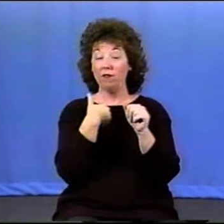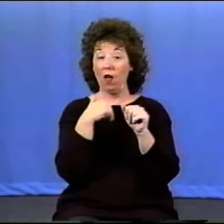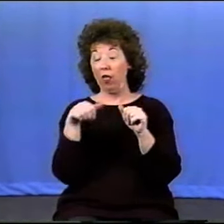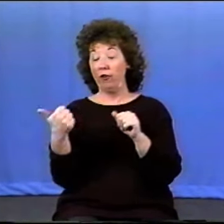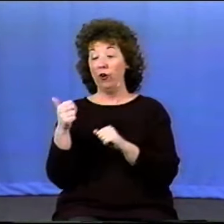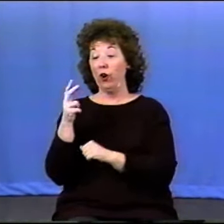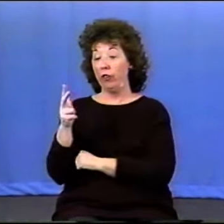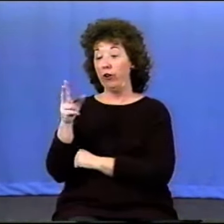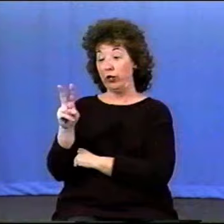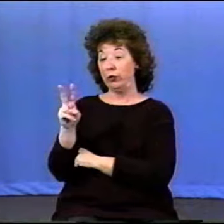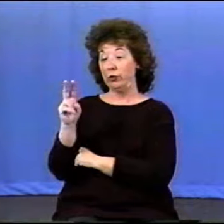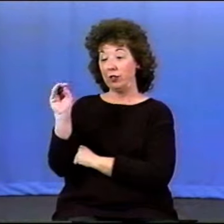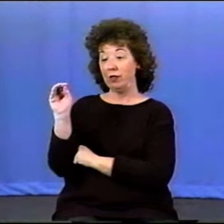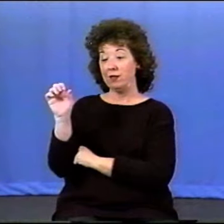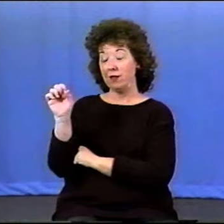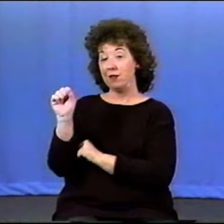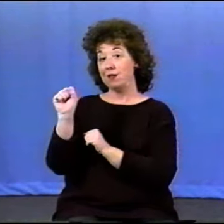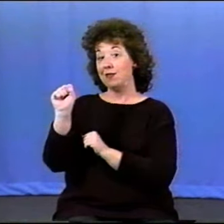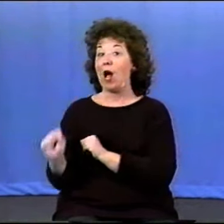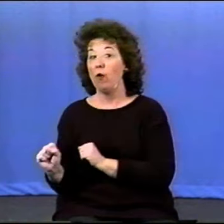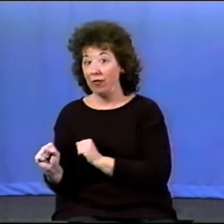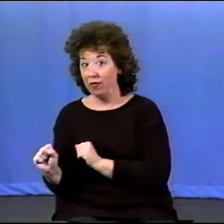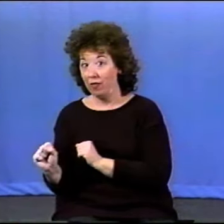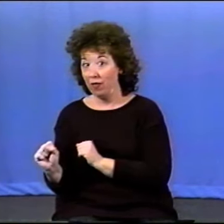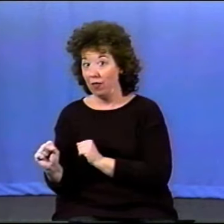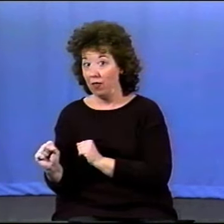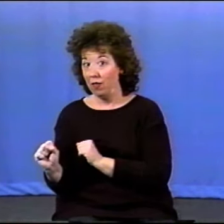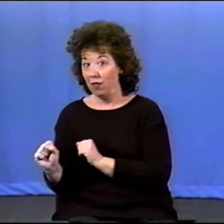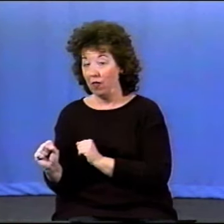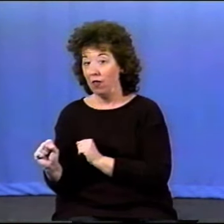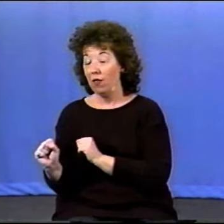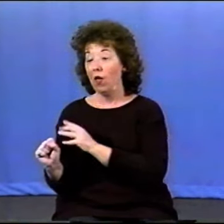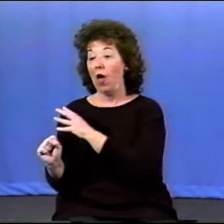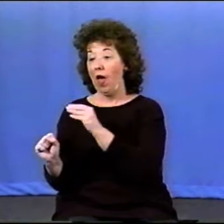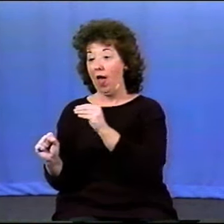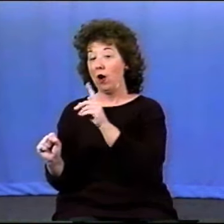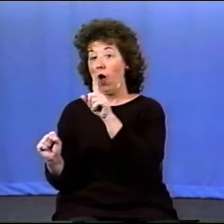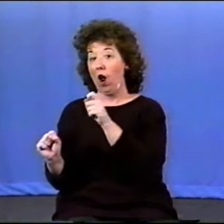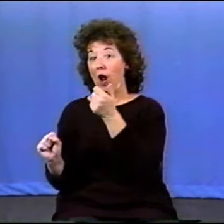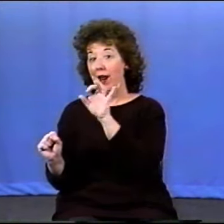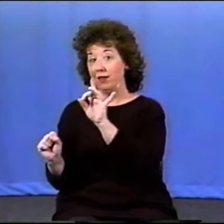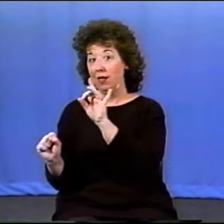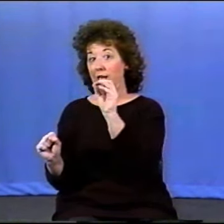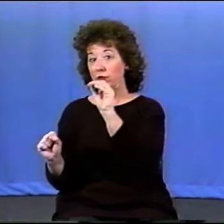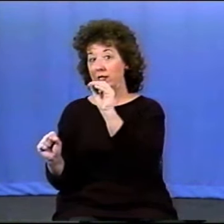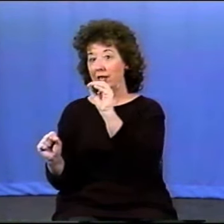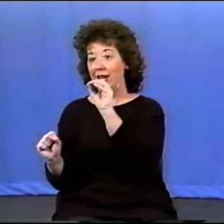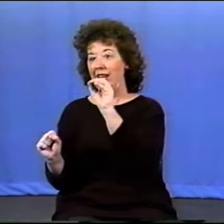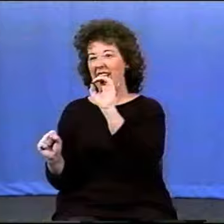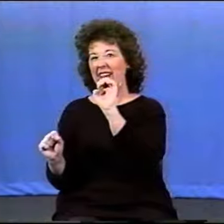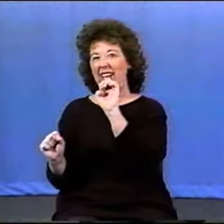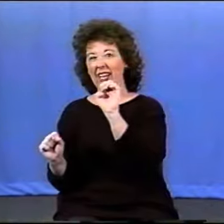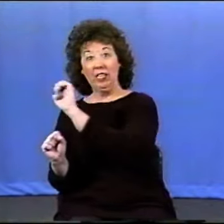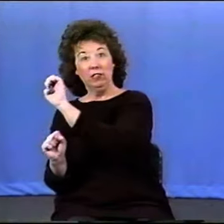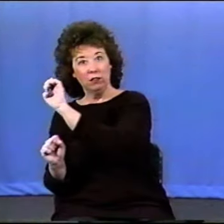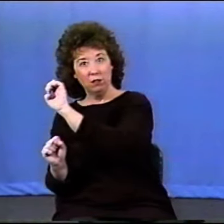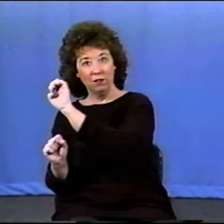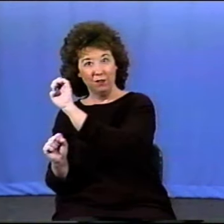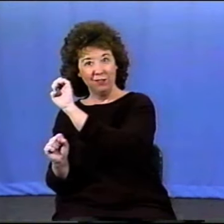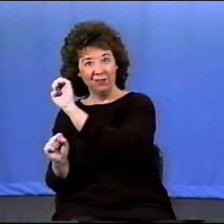south latitude and 118 degrees east longitude.